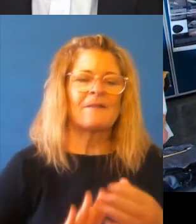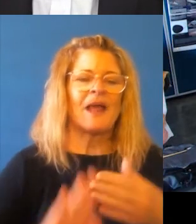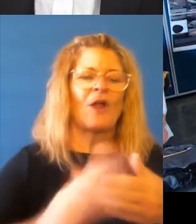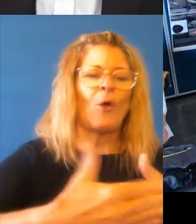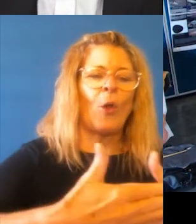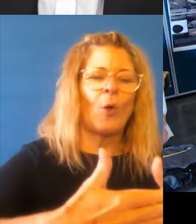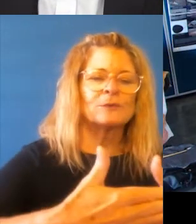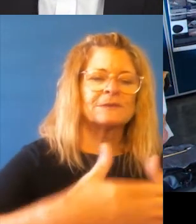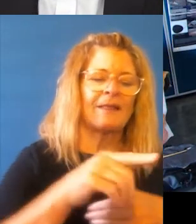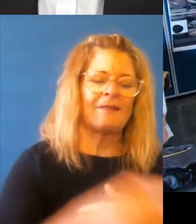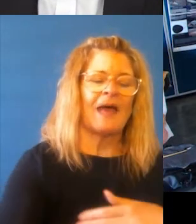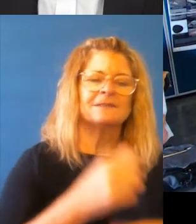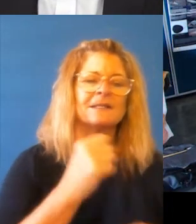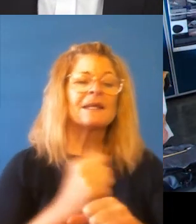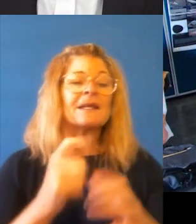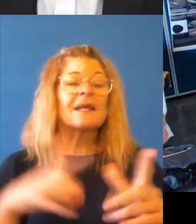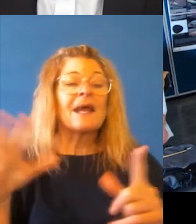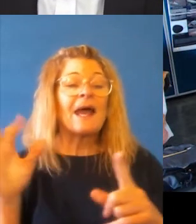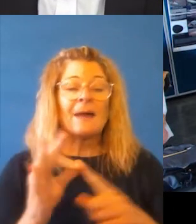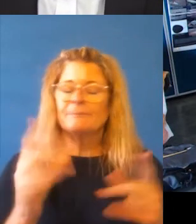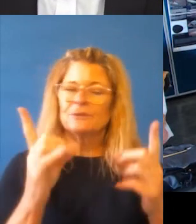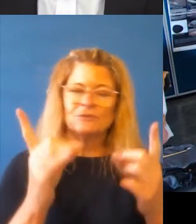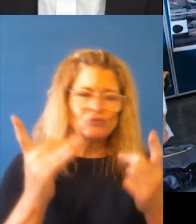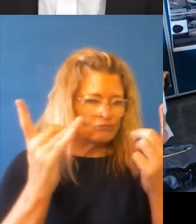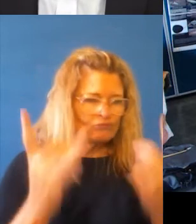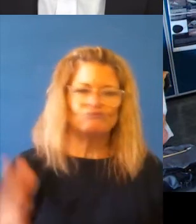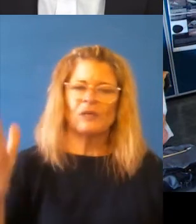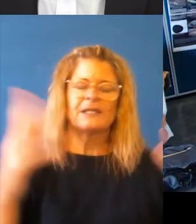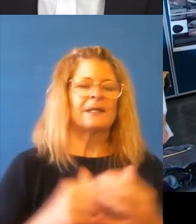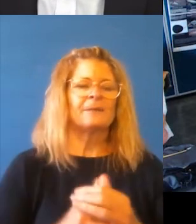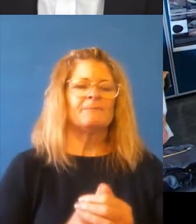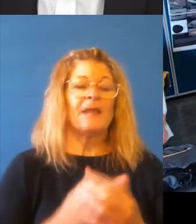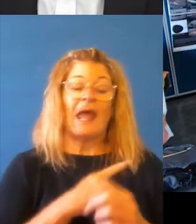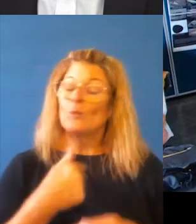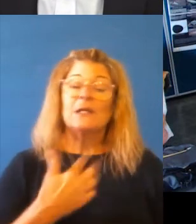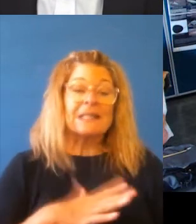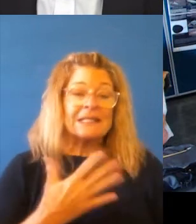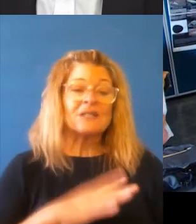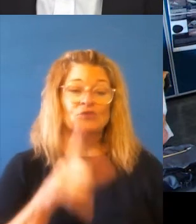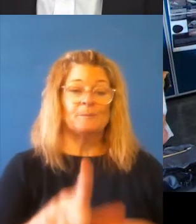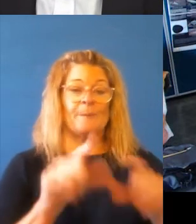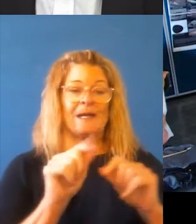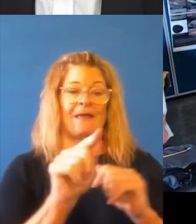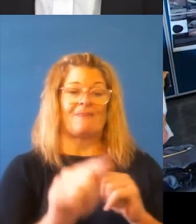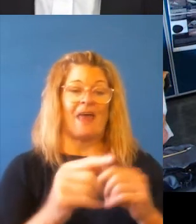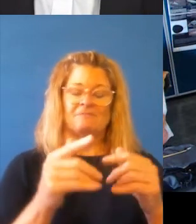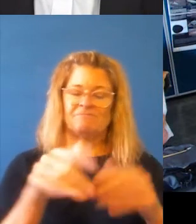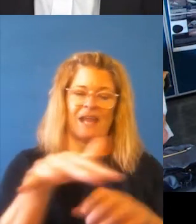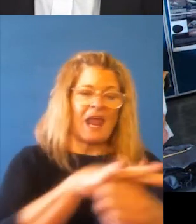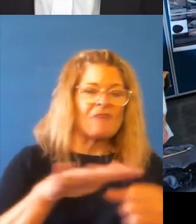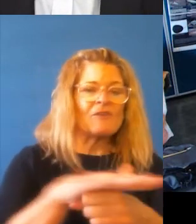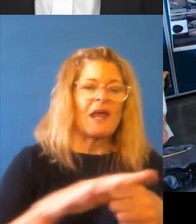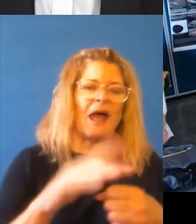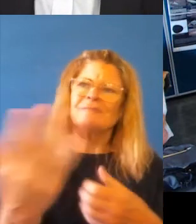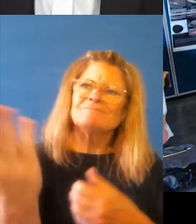I believed, that needed to be addressed, and we needed to bring in the voices of our